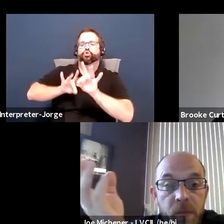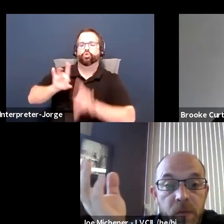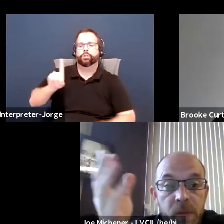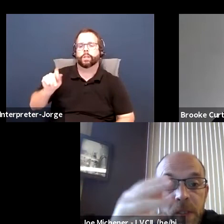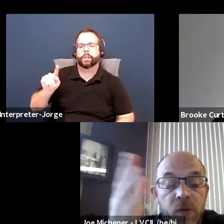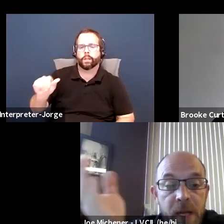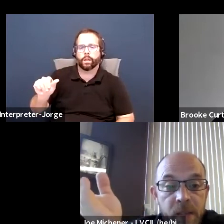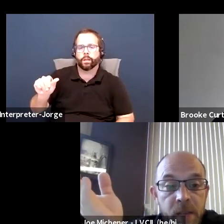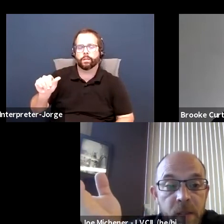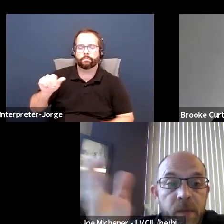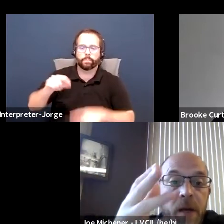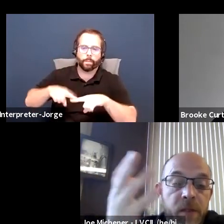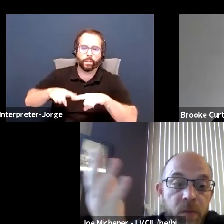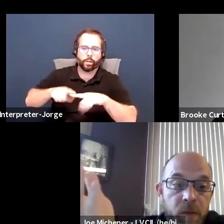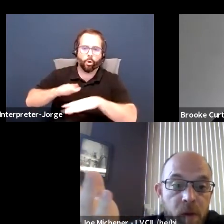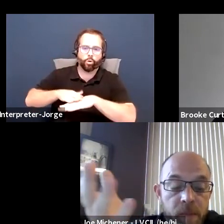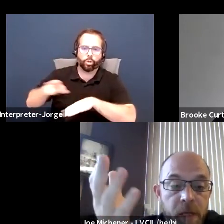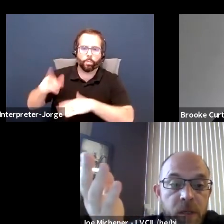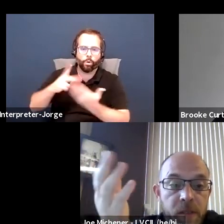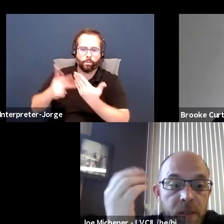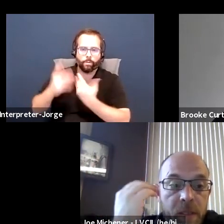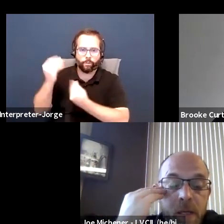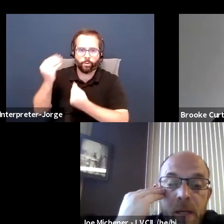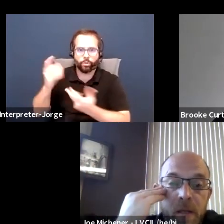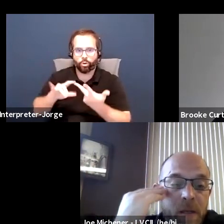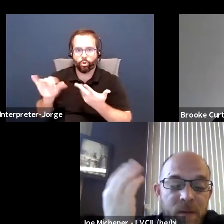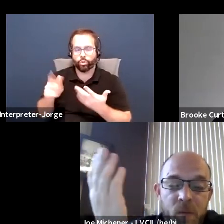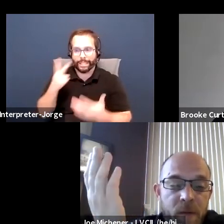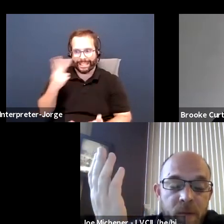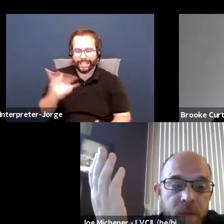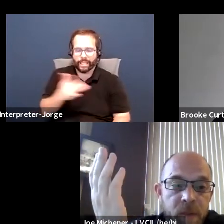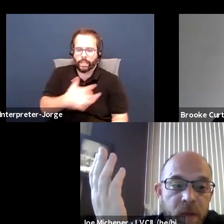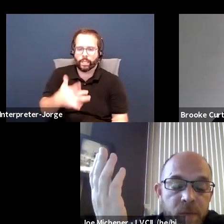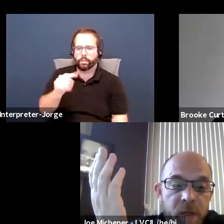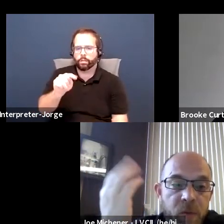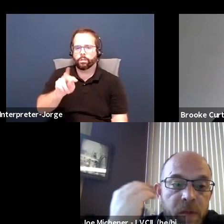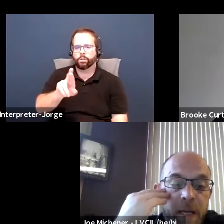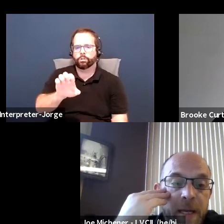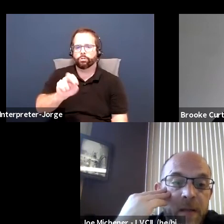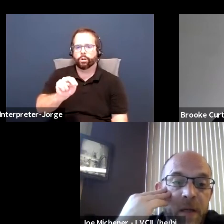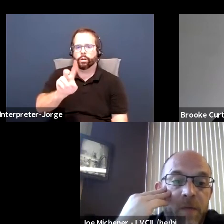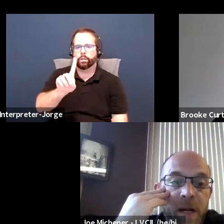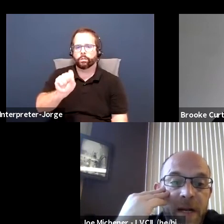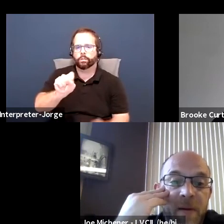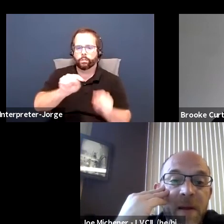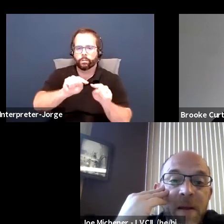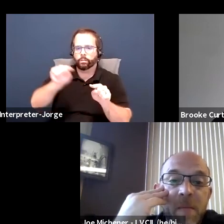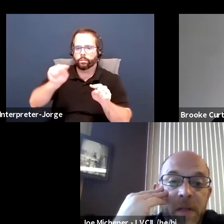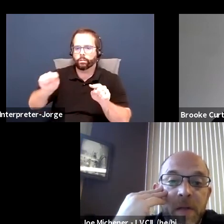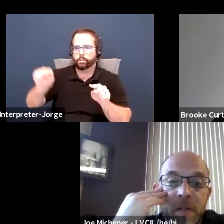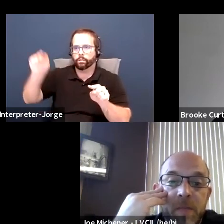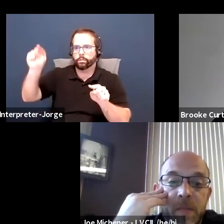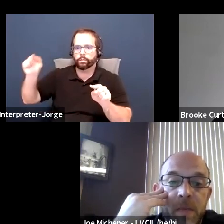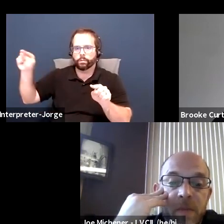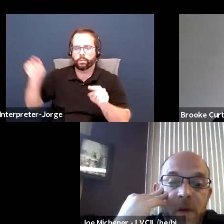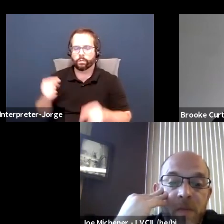also help you see trends. It provides you with automatic trends and things. One of them is a French word that I can't think of right now, but